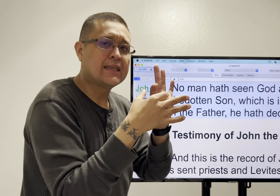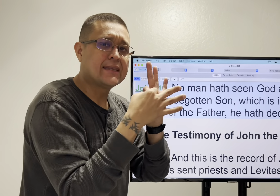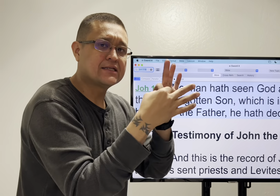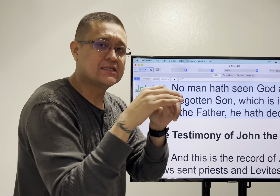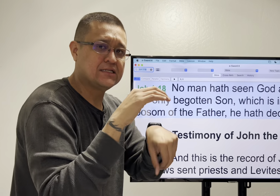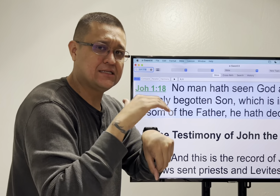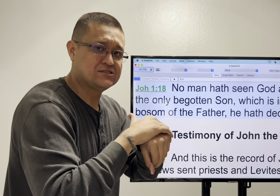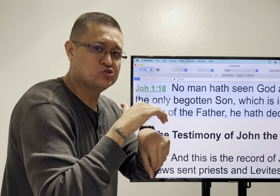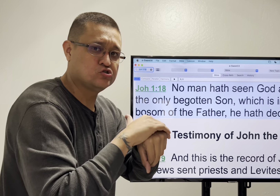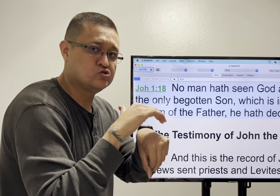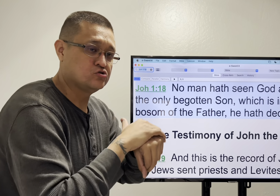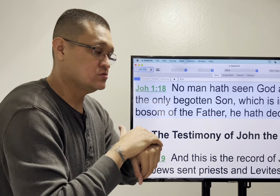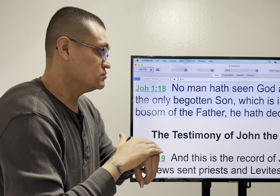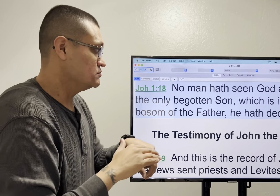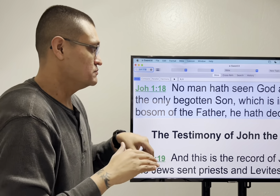begotten Son.